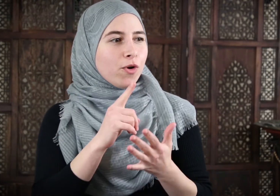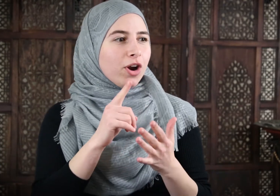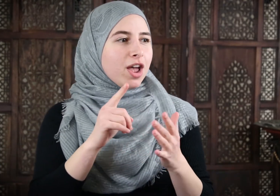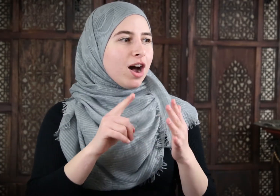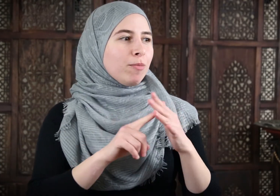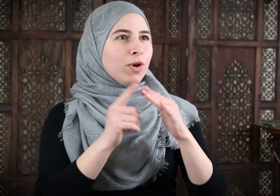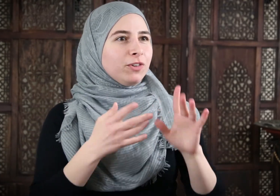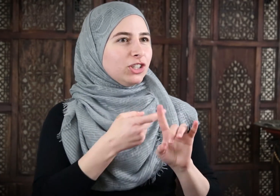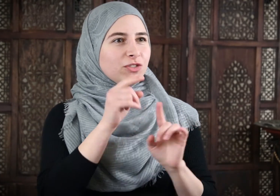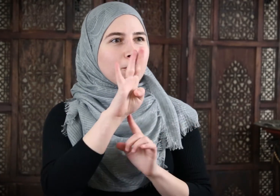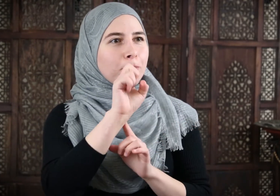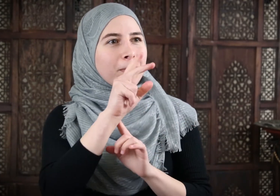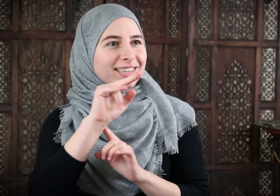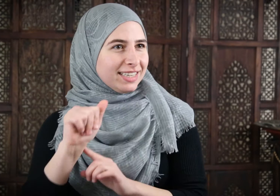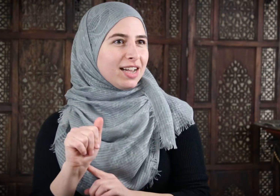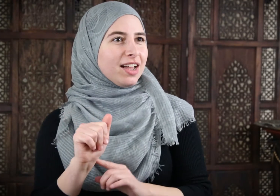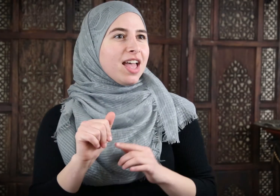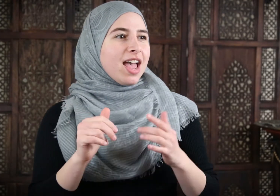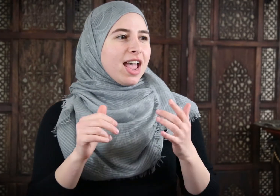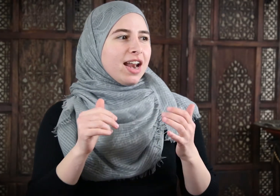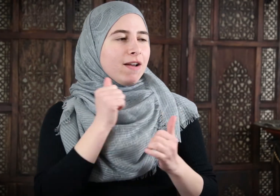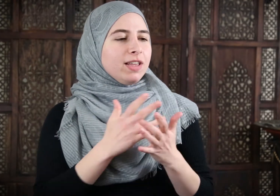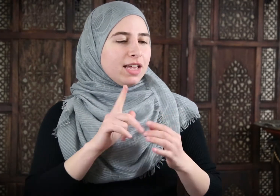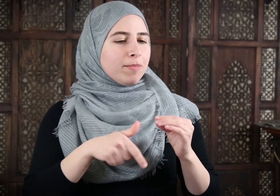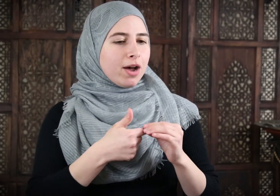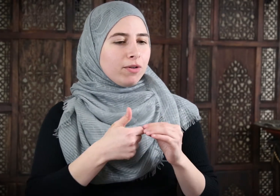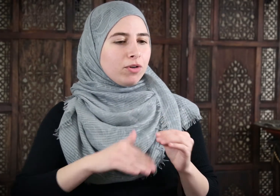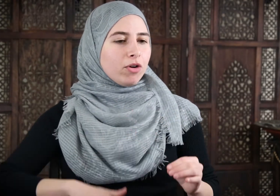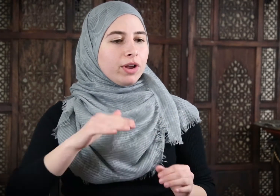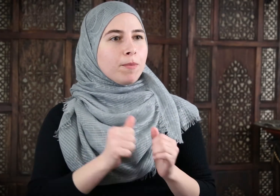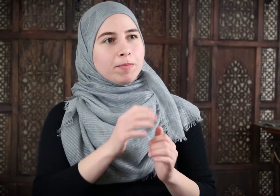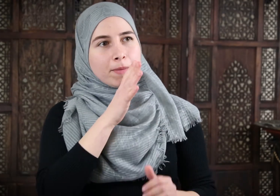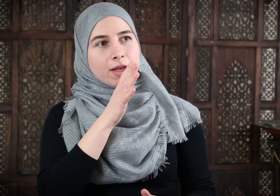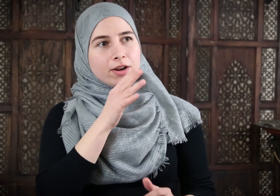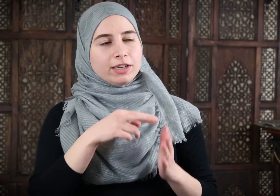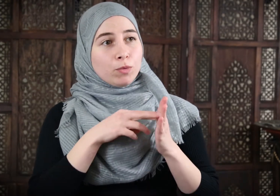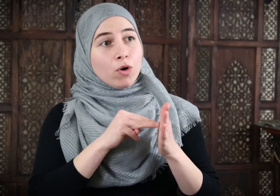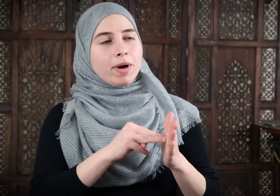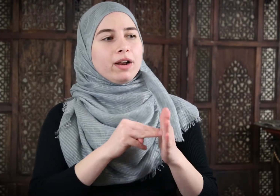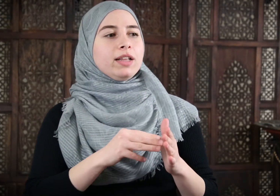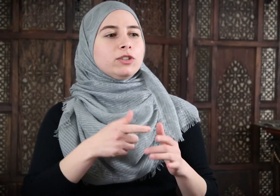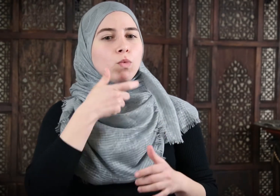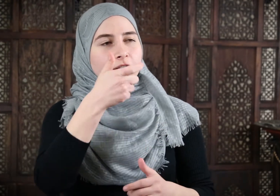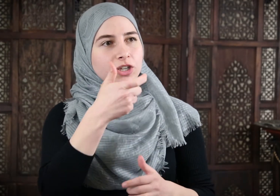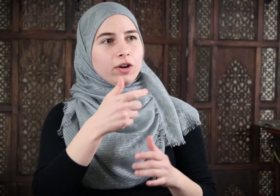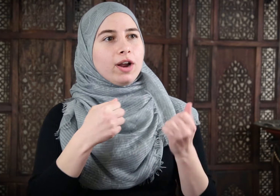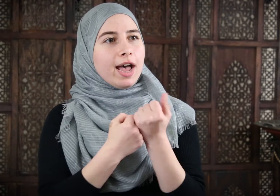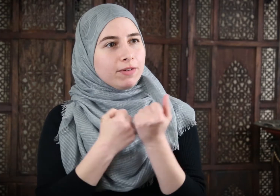for refugees from Bosnia. And everything about growing up with my mother as a role model is watching her